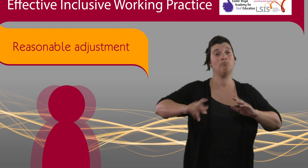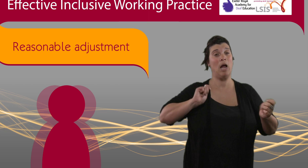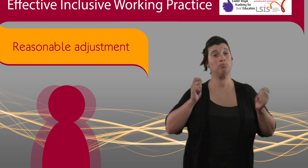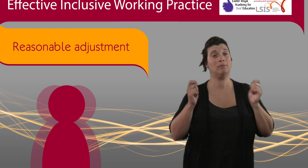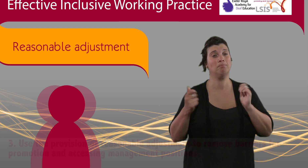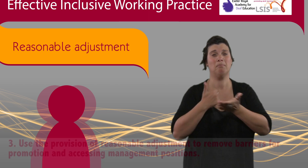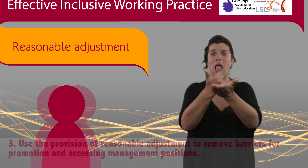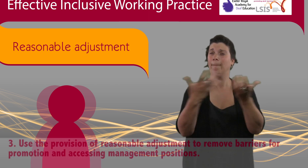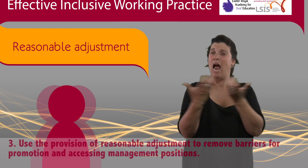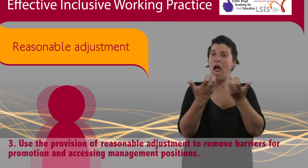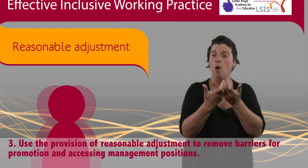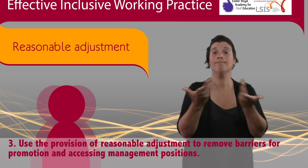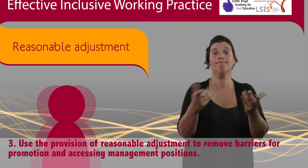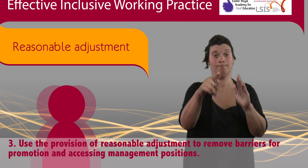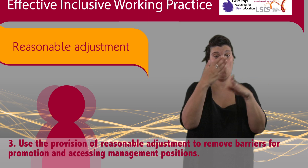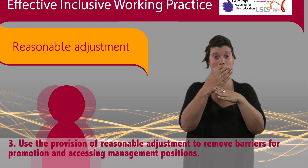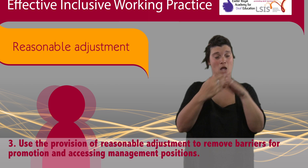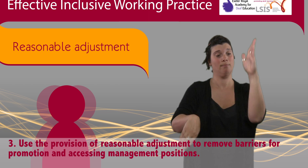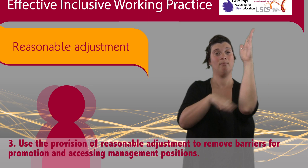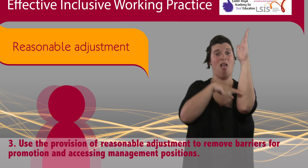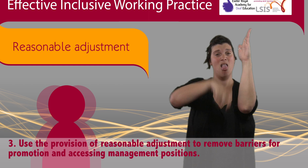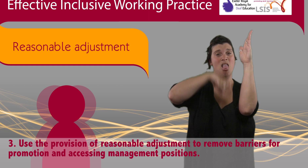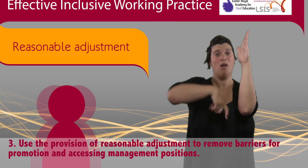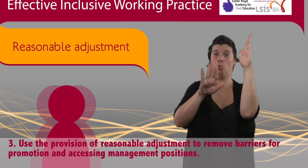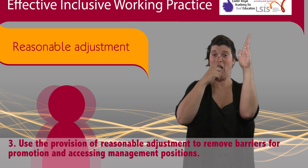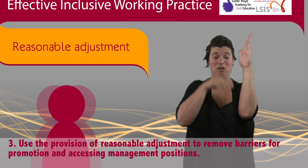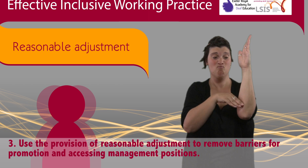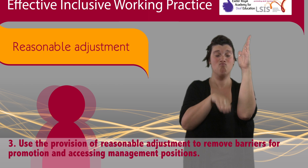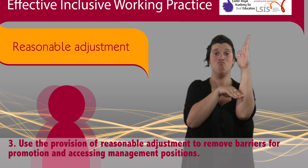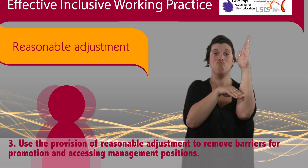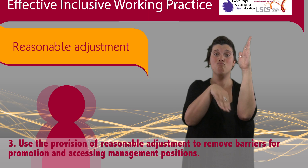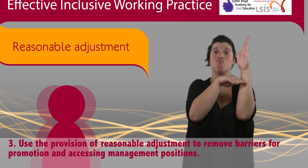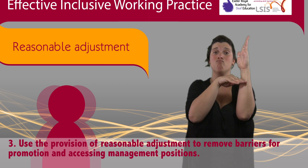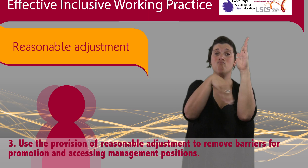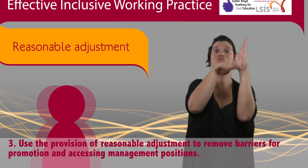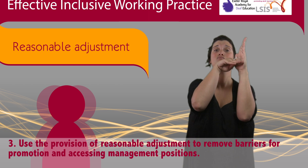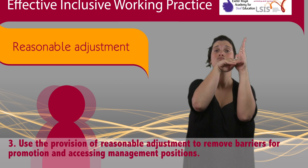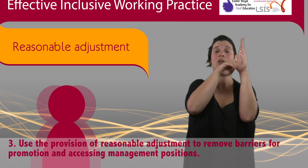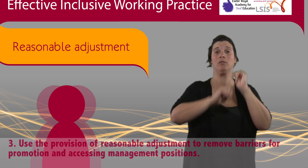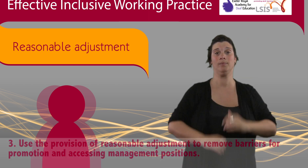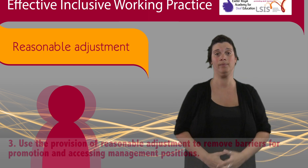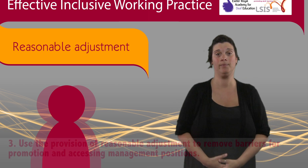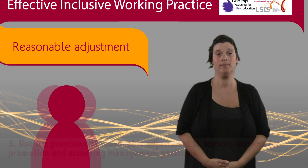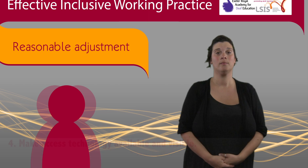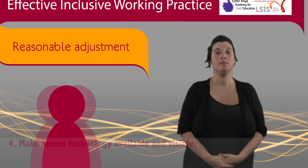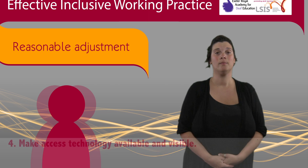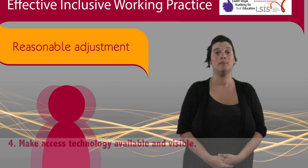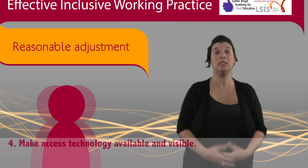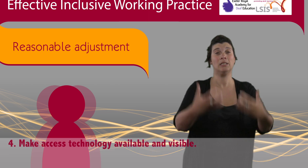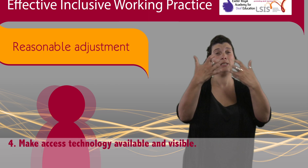employment. Use the provision of reasonable adjustment to remove barriers for promotion and accessing management